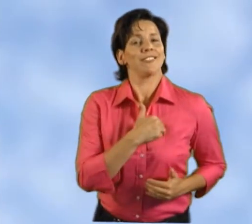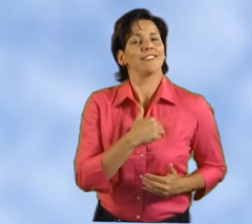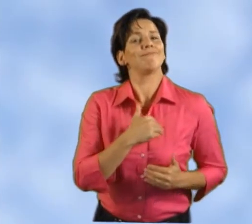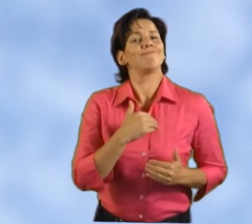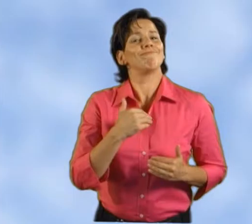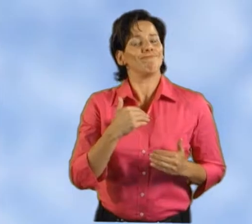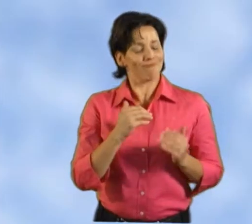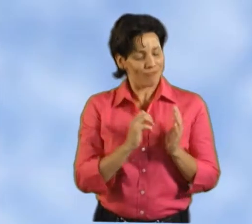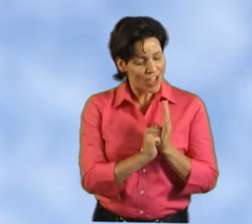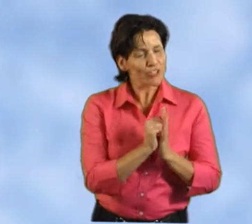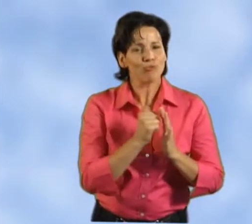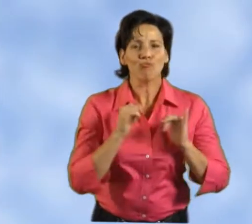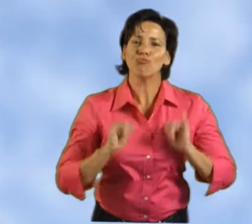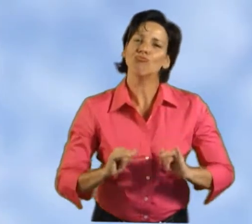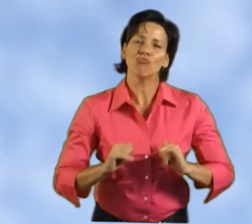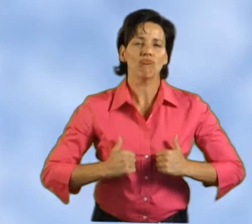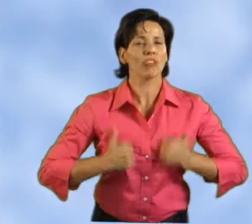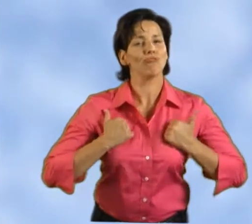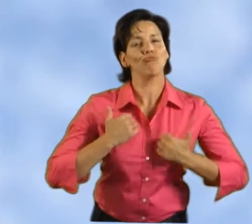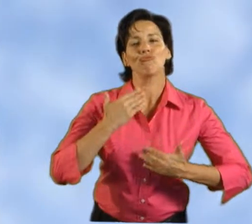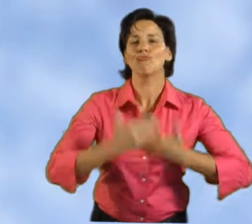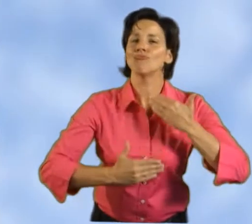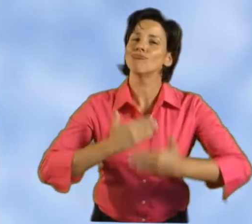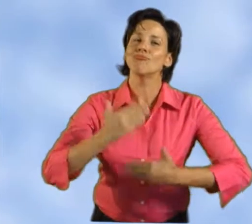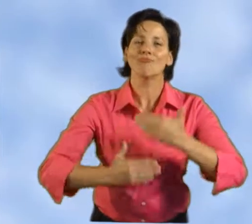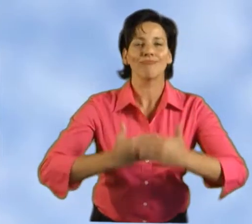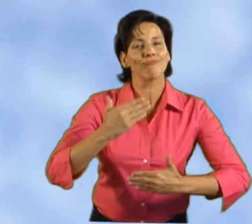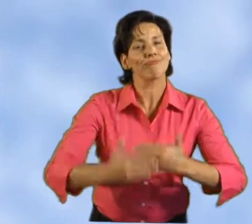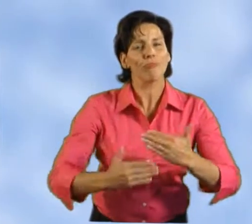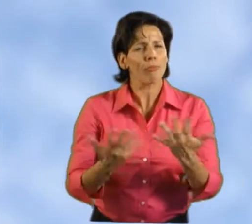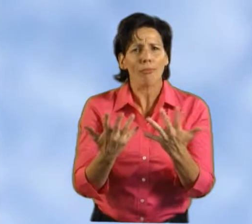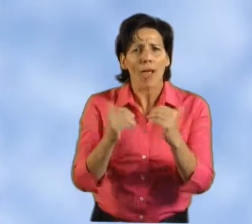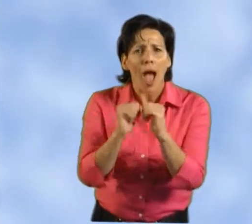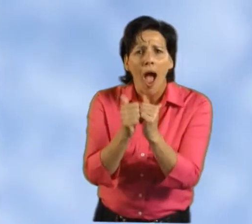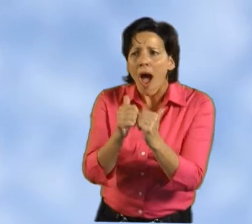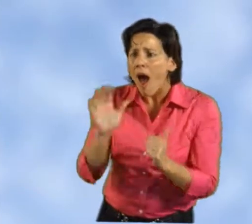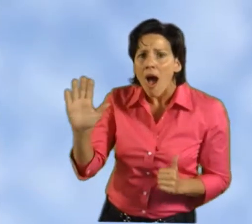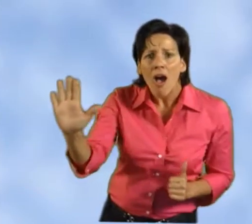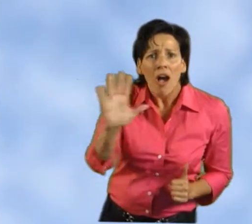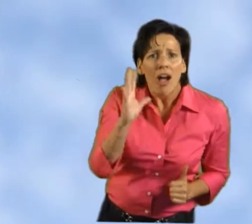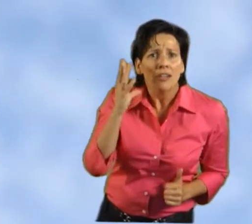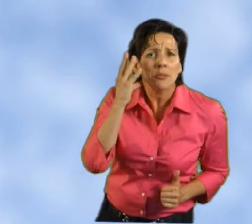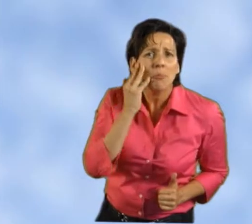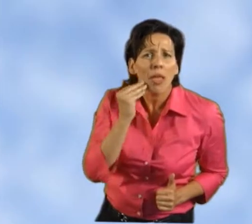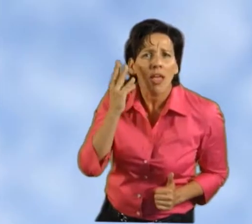Chapter 2 explains common tests used by